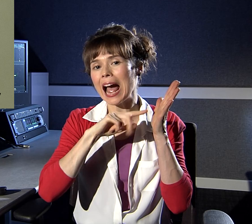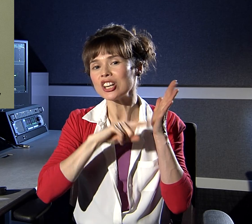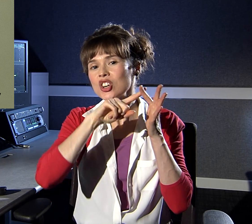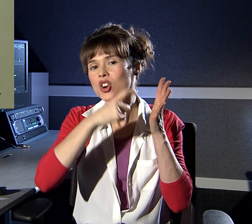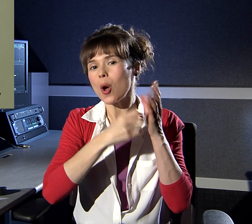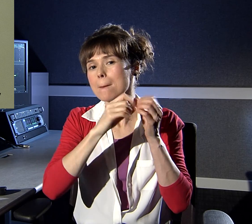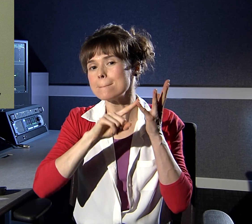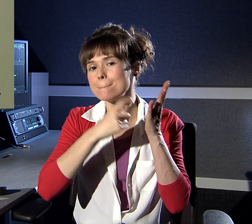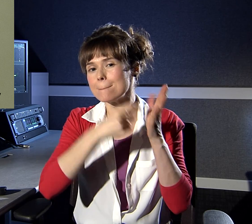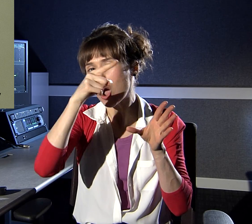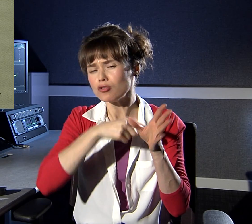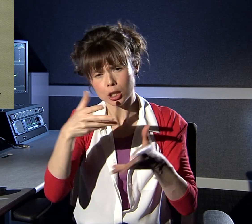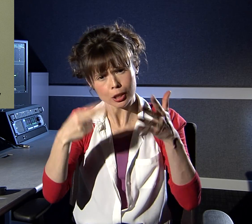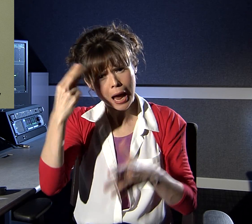The Archbishop of Canterbury,